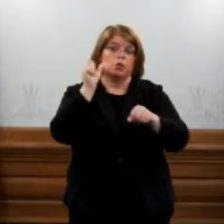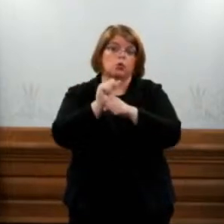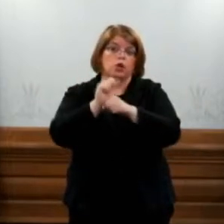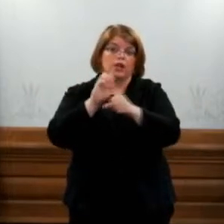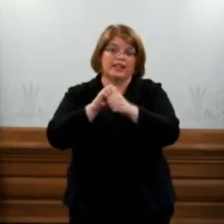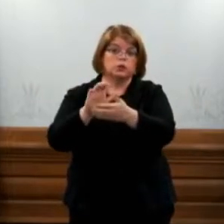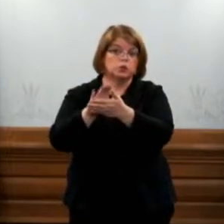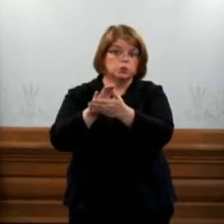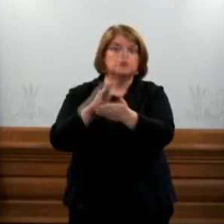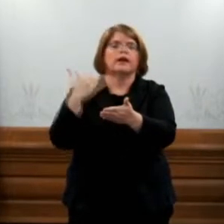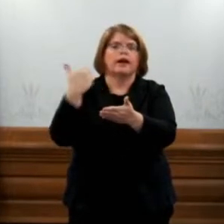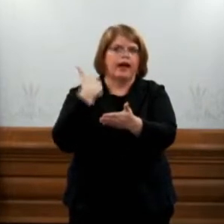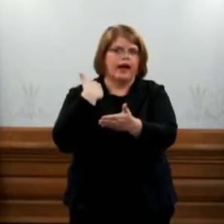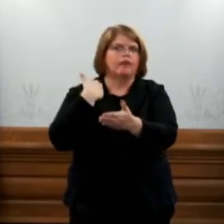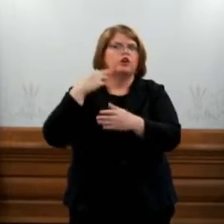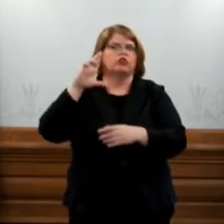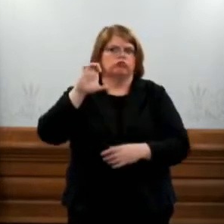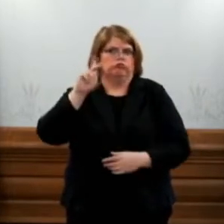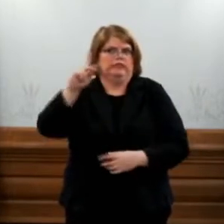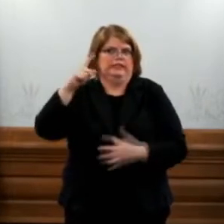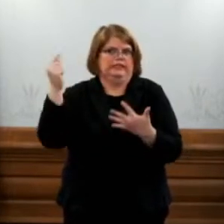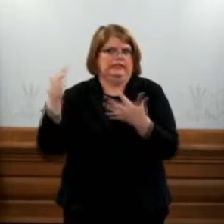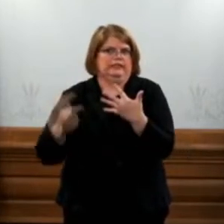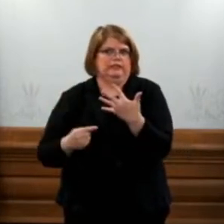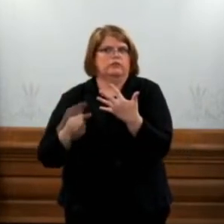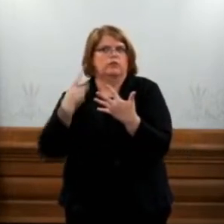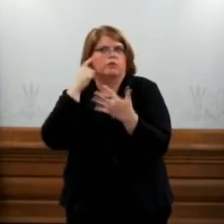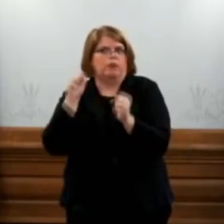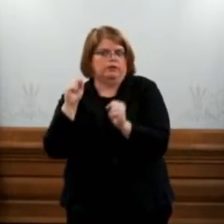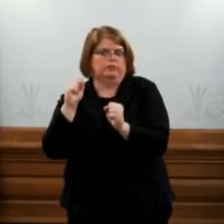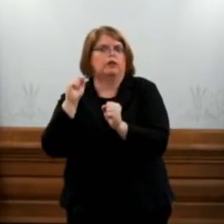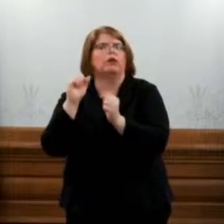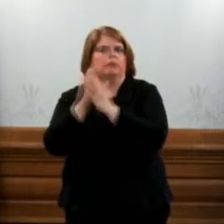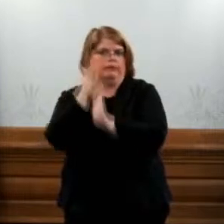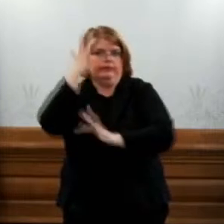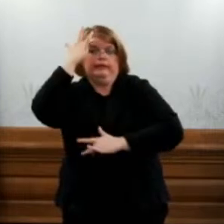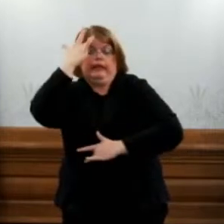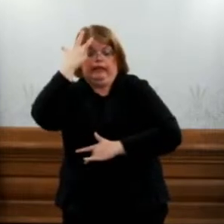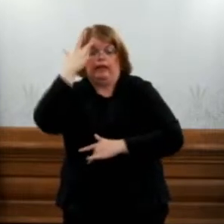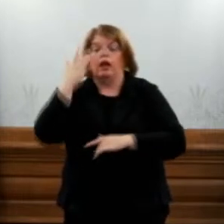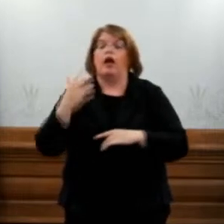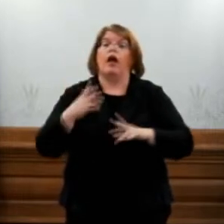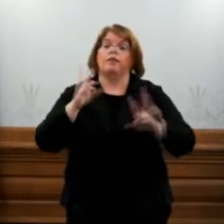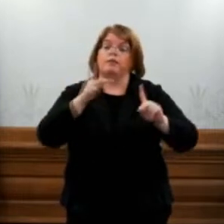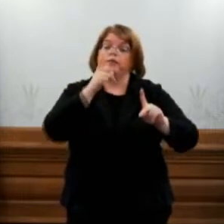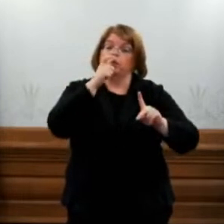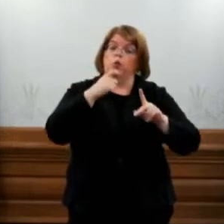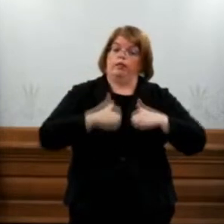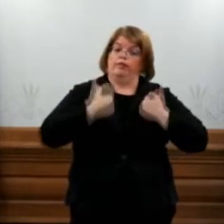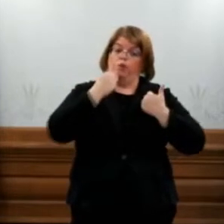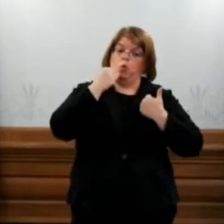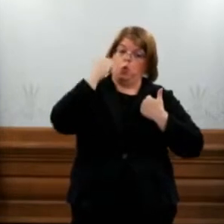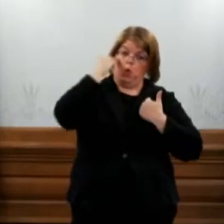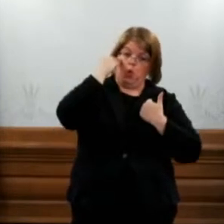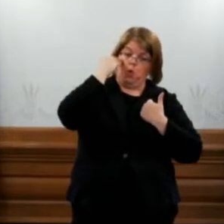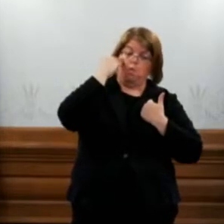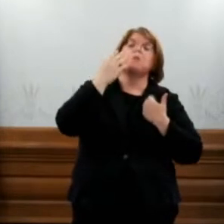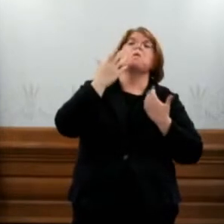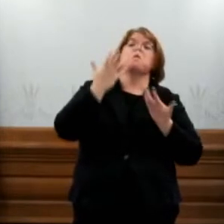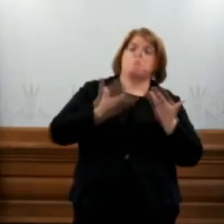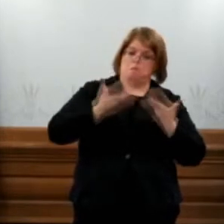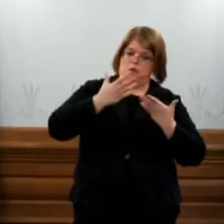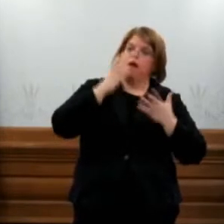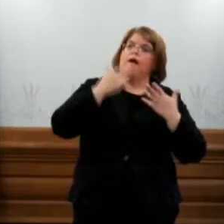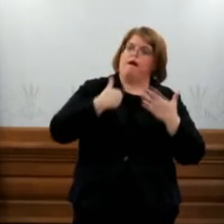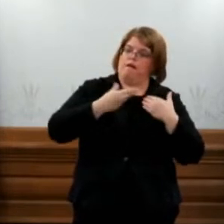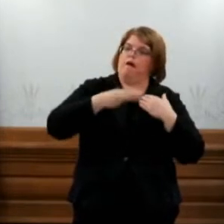for disease. We know that a lot of people that those children go home to have risk factors for disease. Are those children going to be at risk when playing sports?